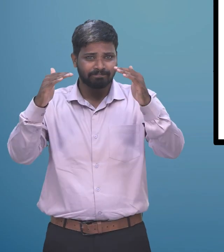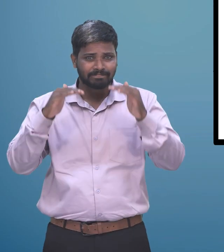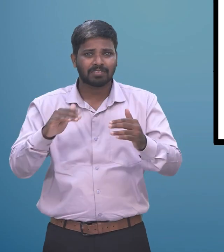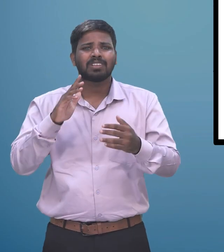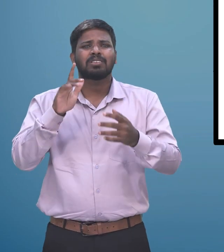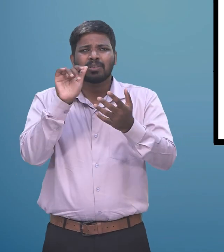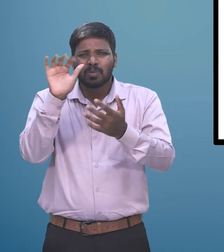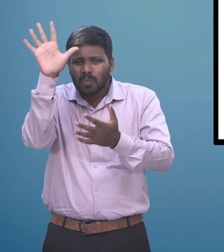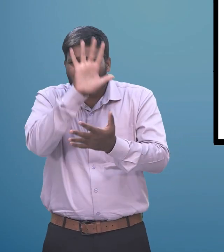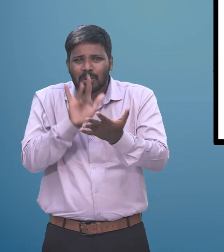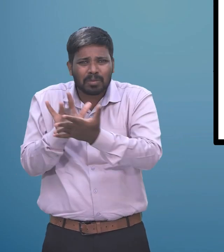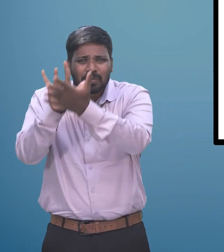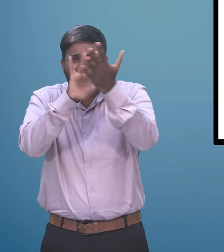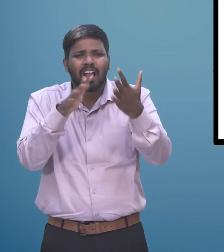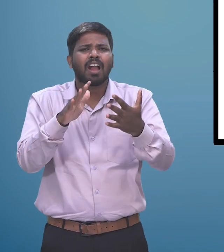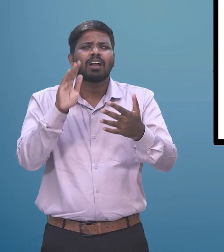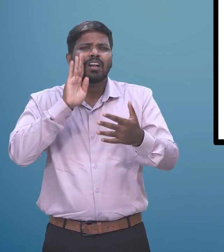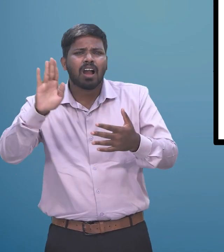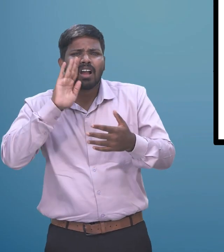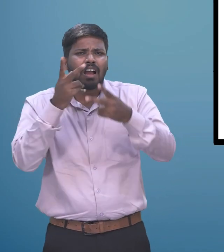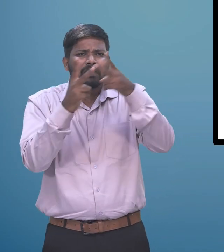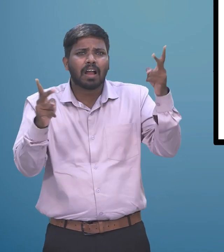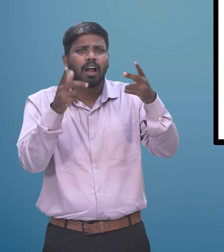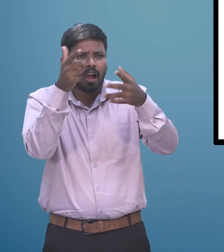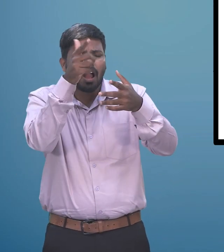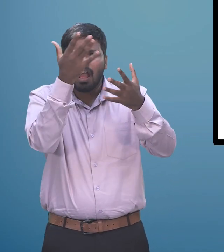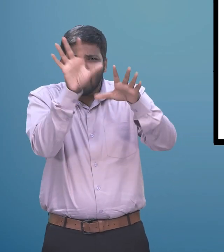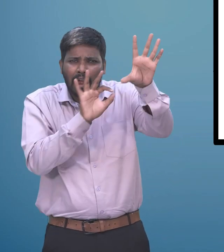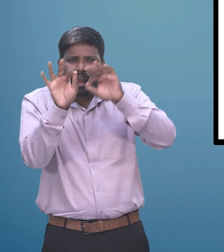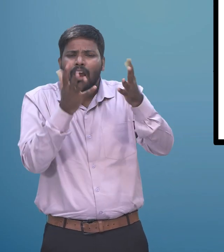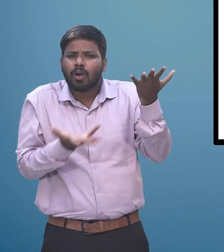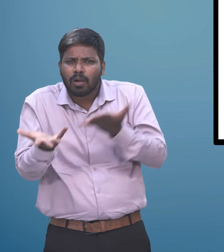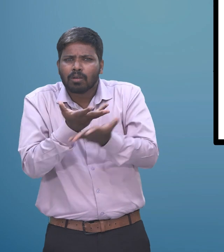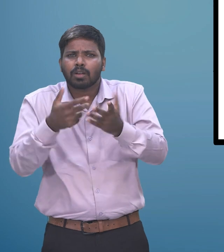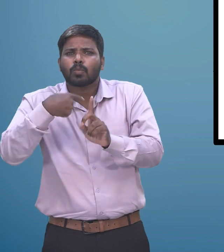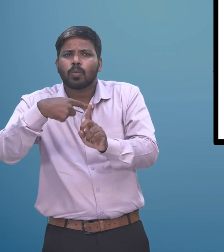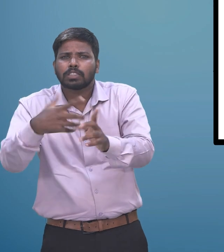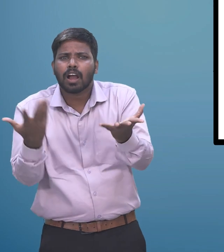3. Collect a few folk tales from your region and discuss their message.